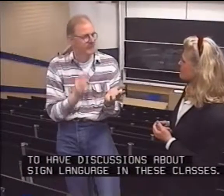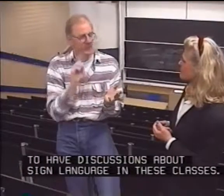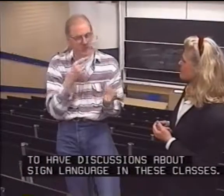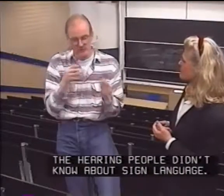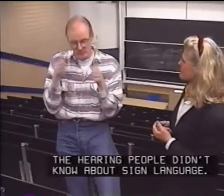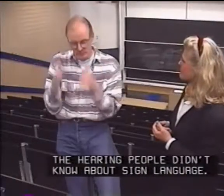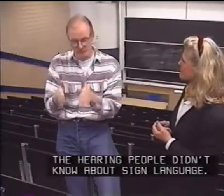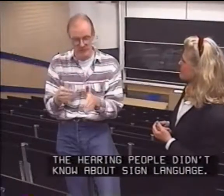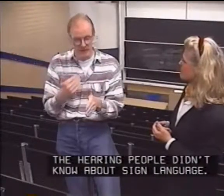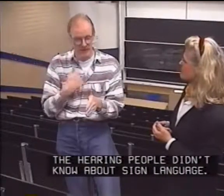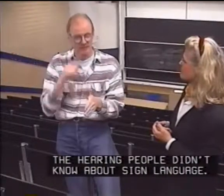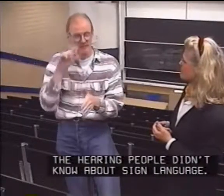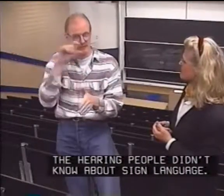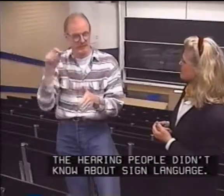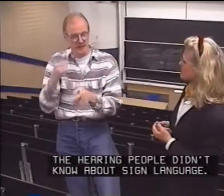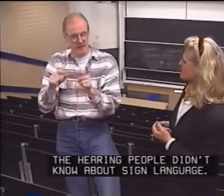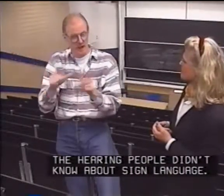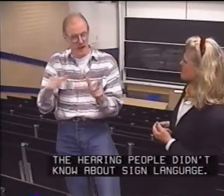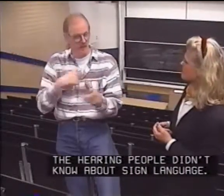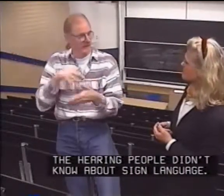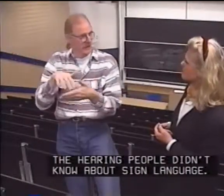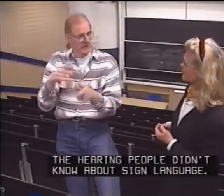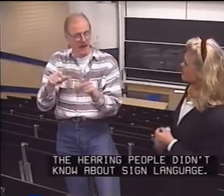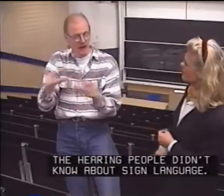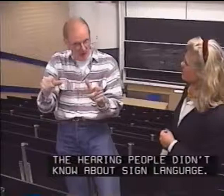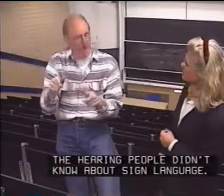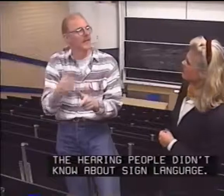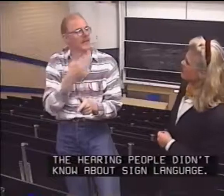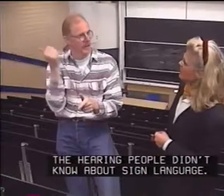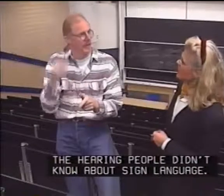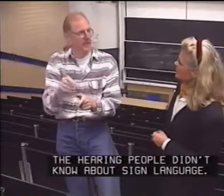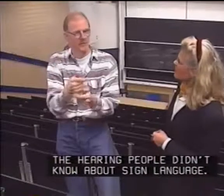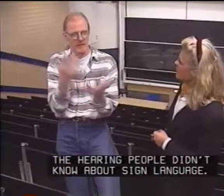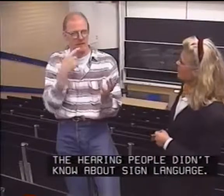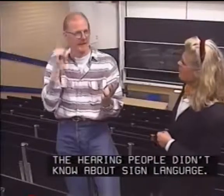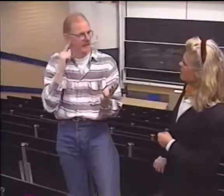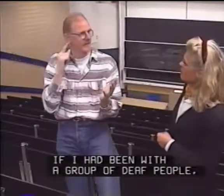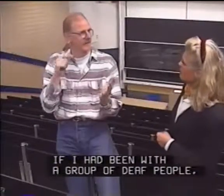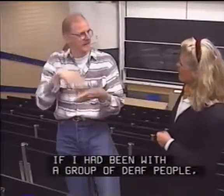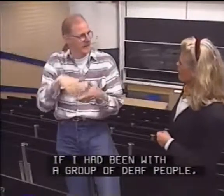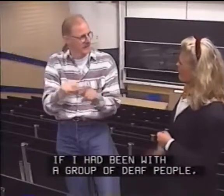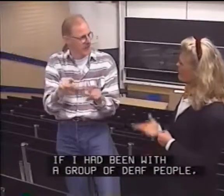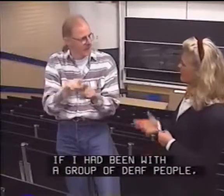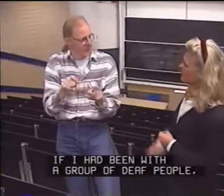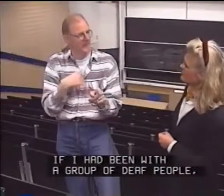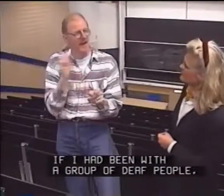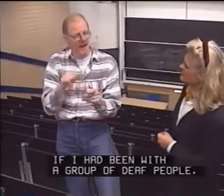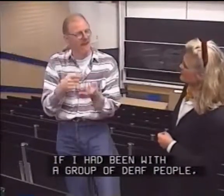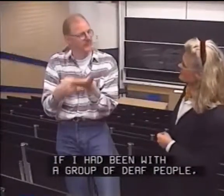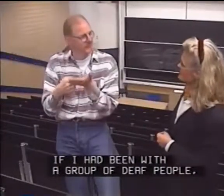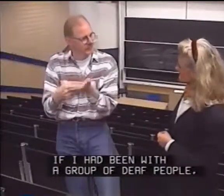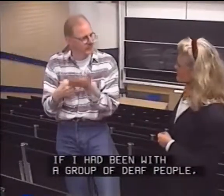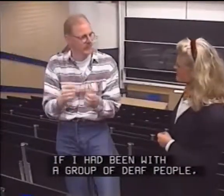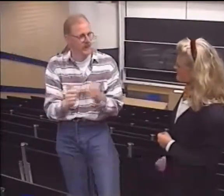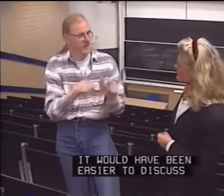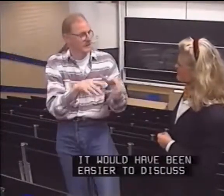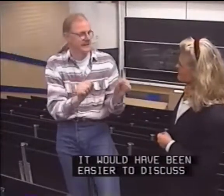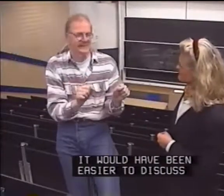The hearing people didn't know about sign language. If I had been with a group of deaf people, it would have been easier